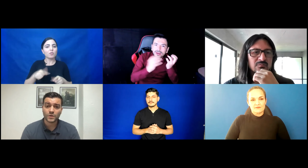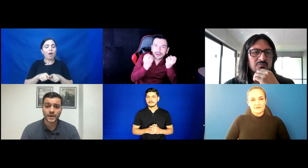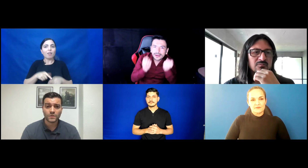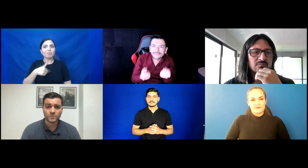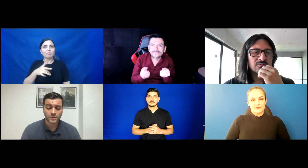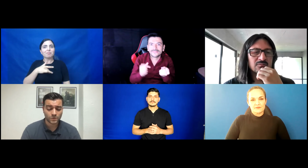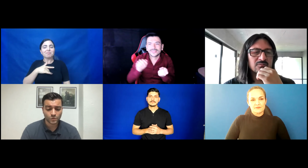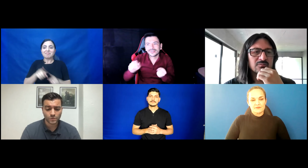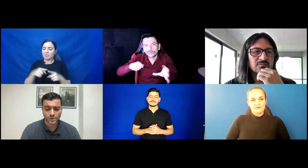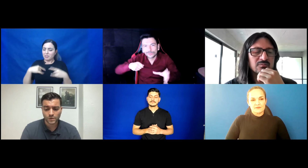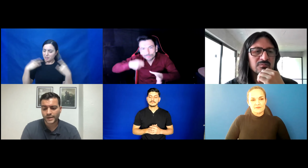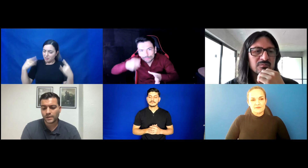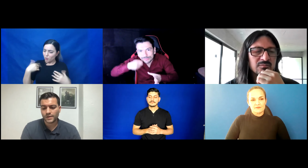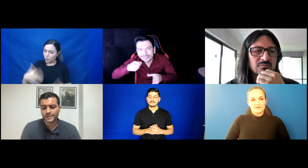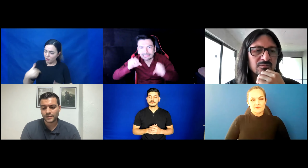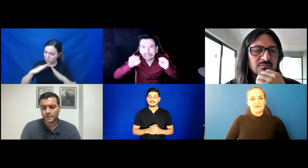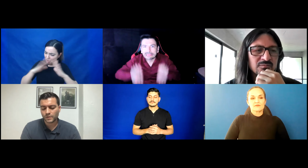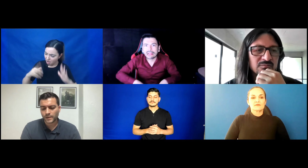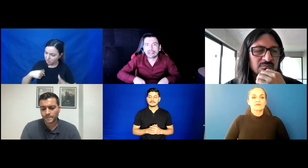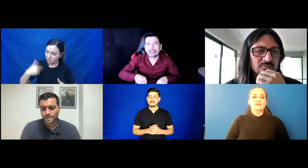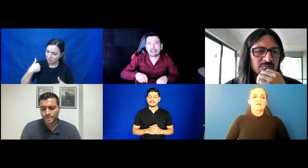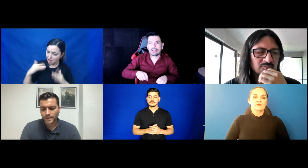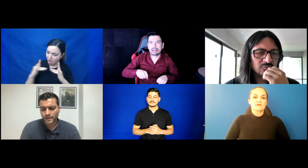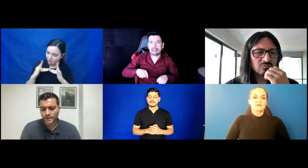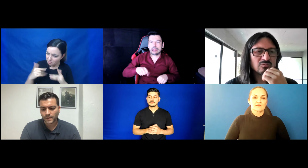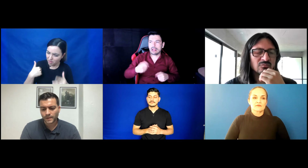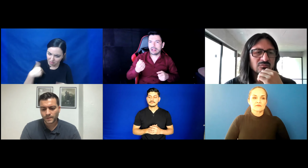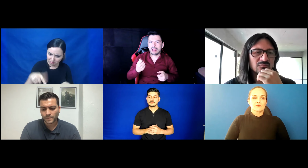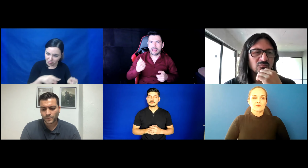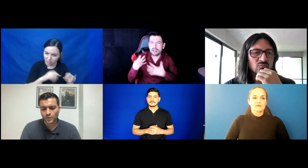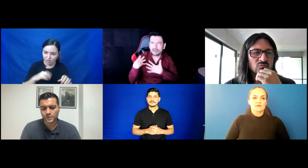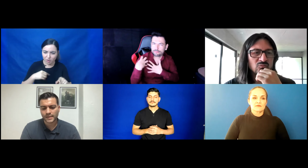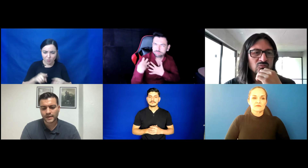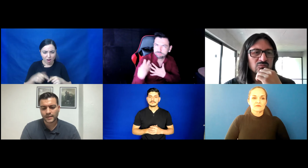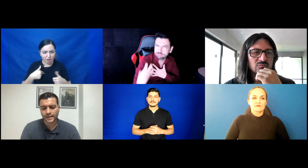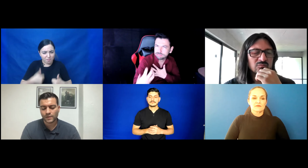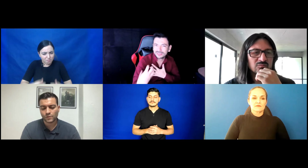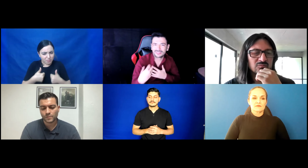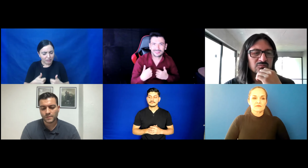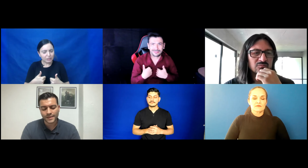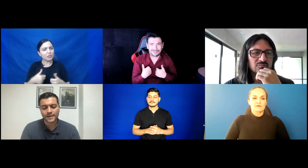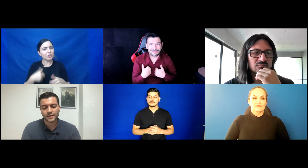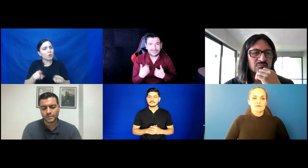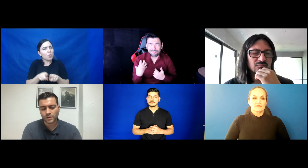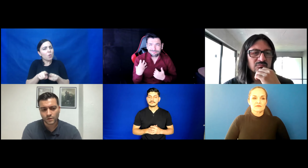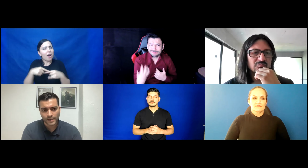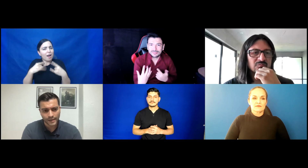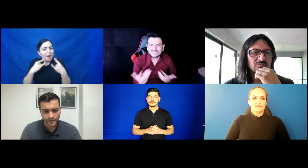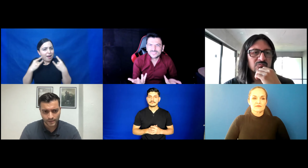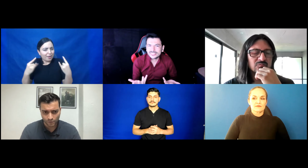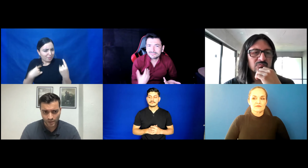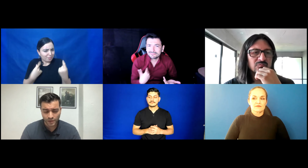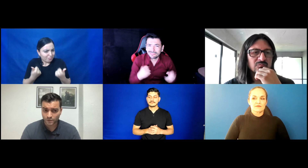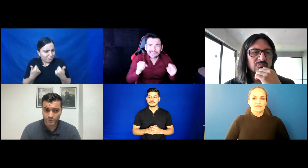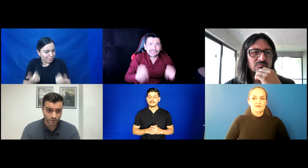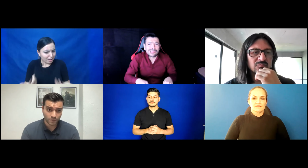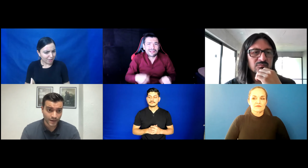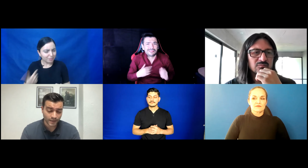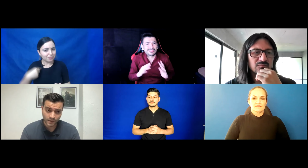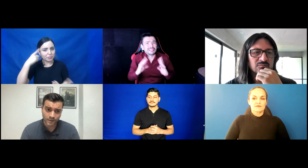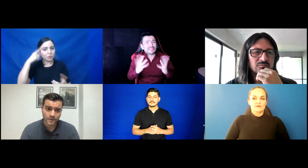have food. And in many ways, I feel like a millionaire. I feel like a rich man because I can dedicate my